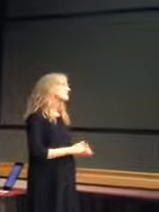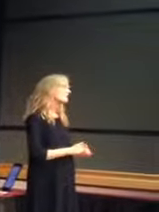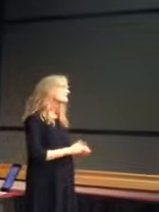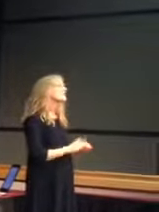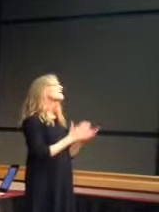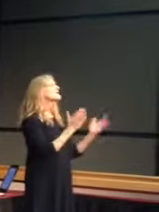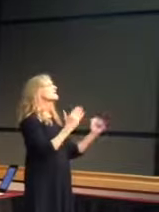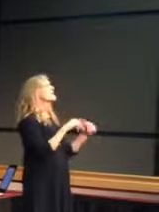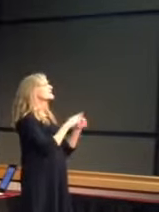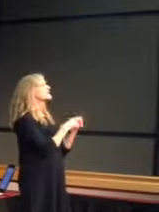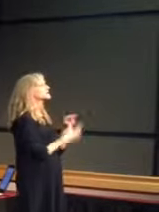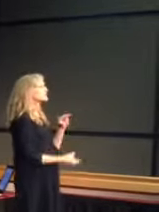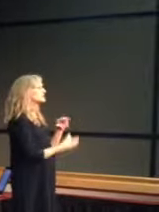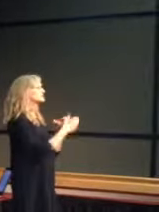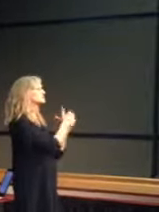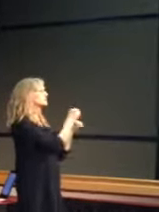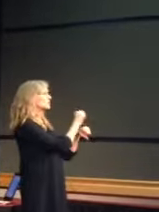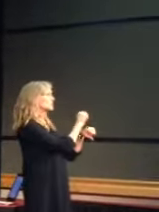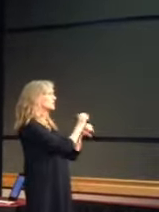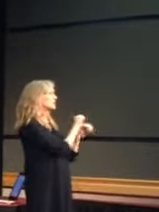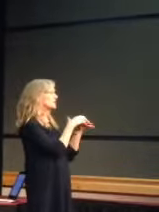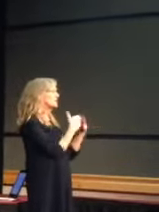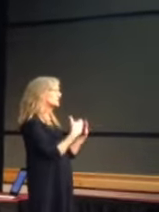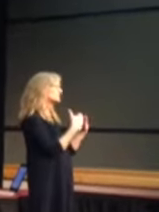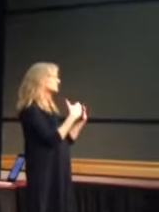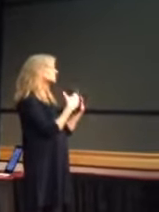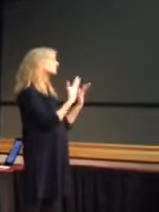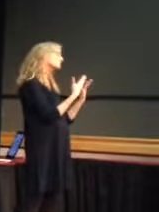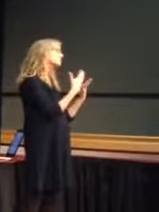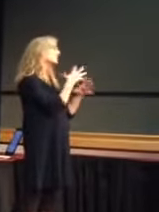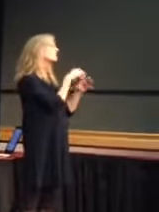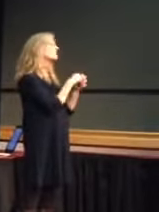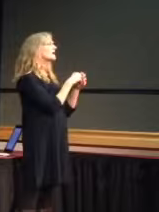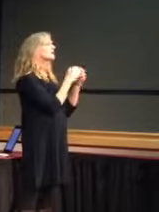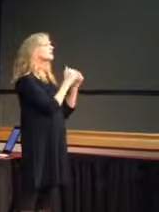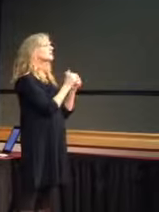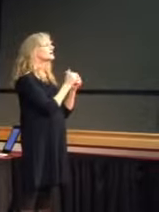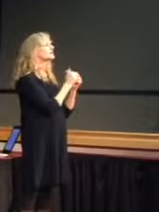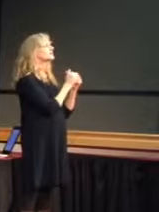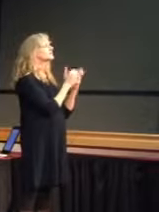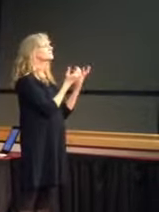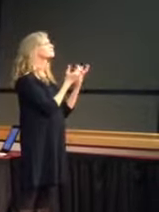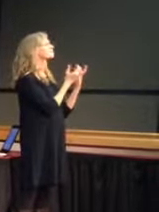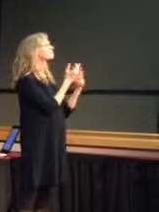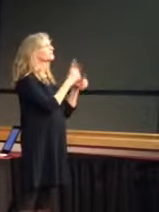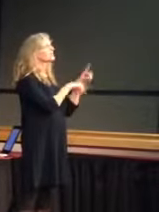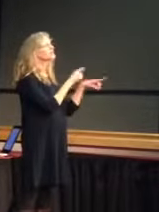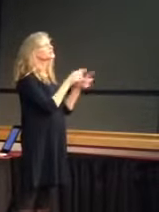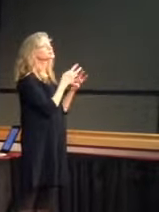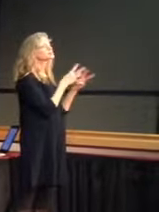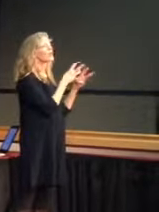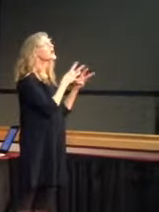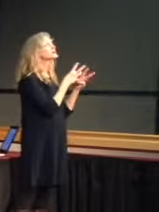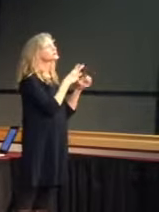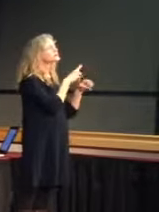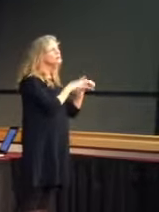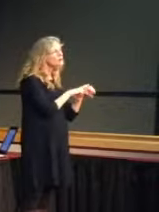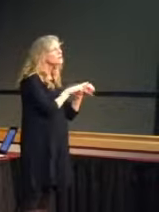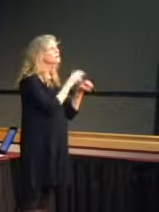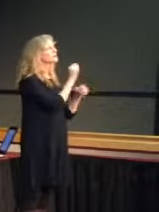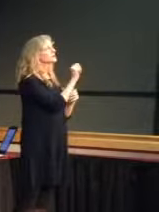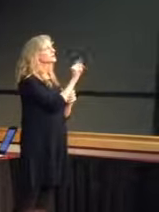The decreases in employee numbers will be made through a combination of what I'll call opportunistic measures, that is normal